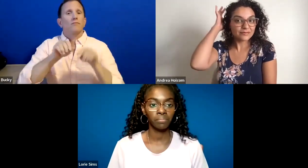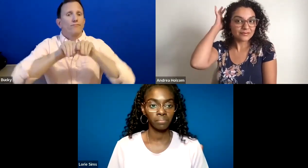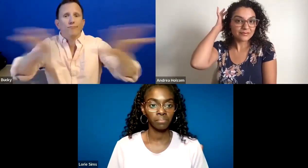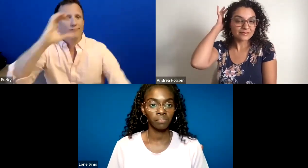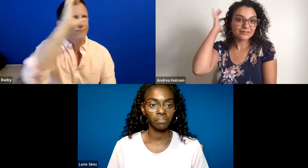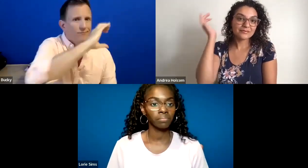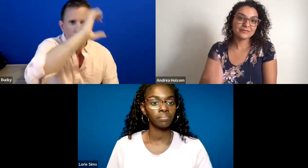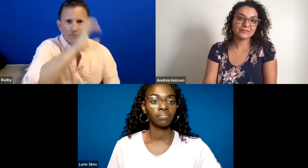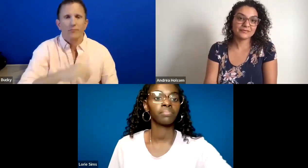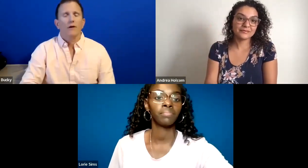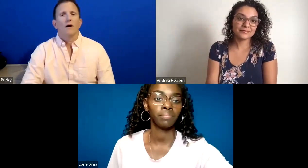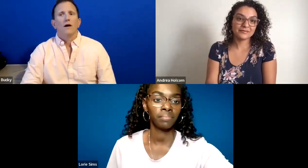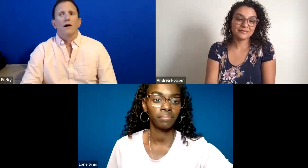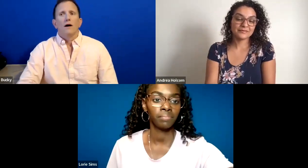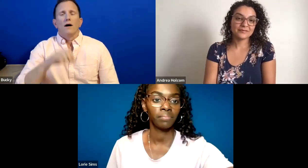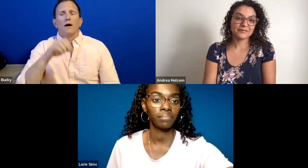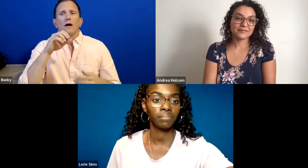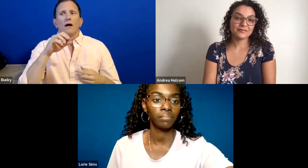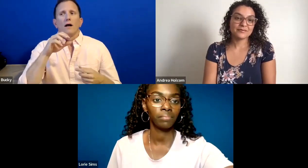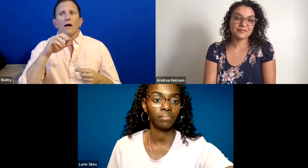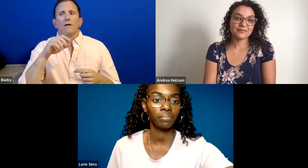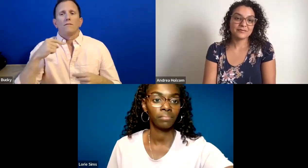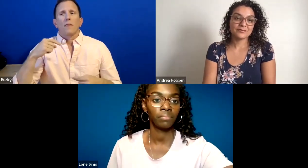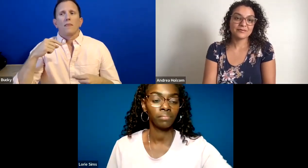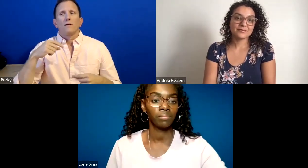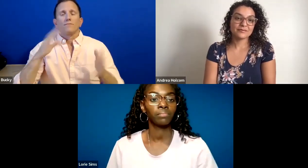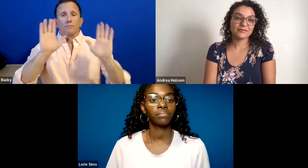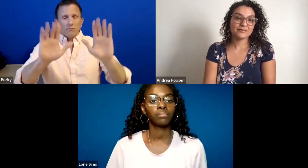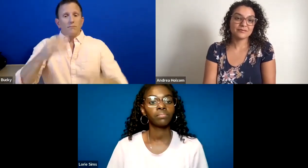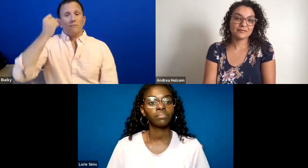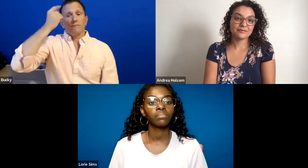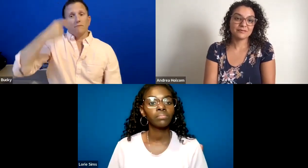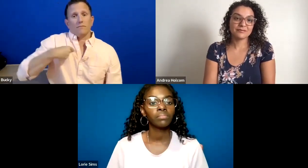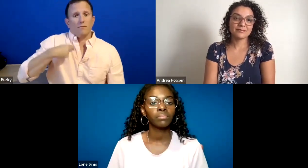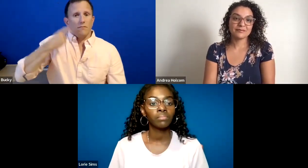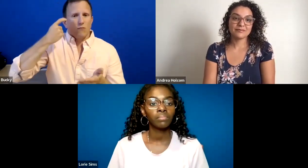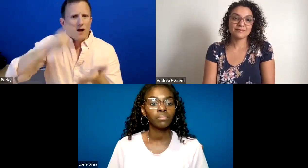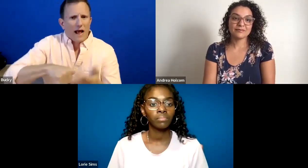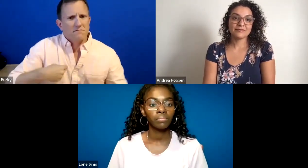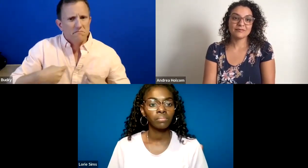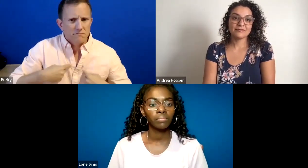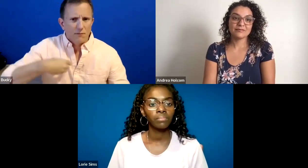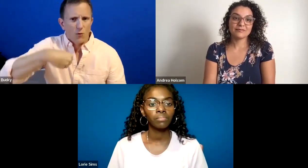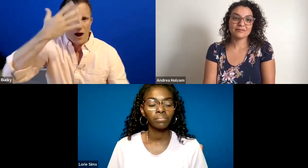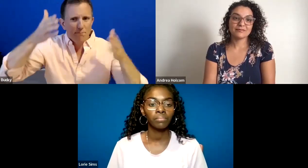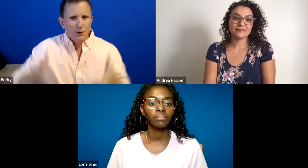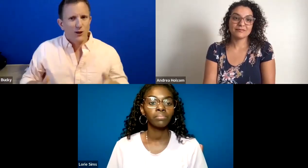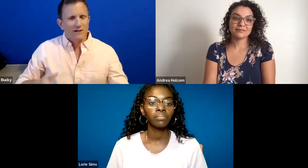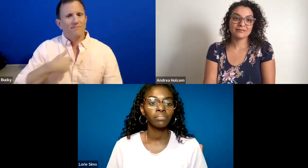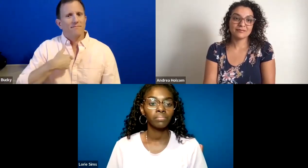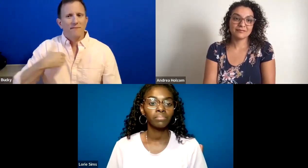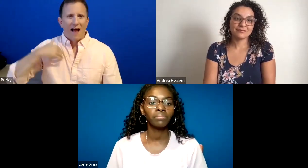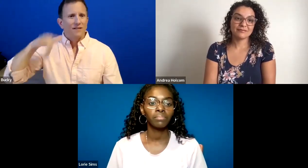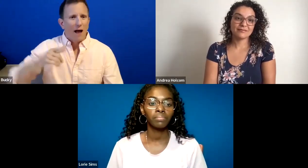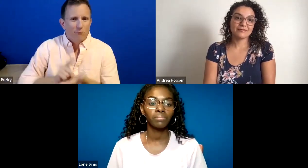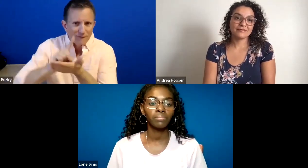that screenshot and had the opportunity to read it, that screenshot was an indication that we were looking to fulfill an assignment.